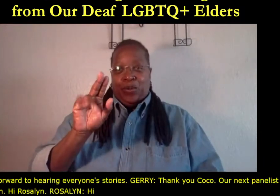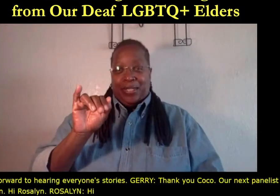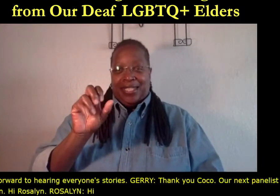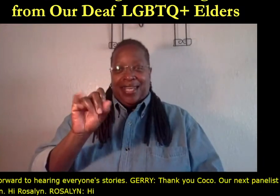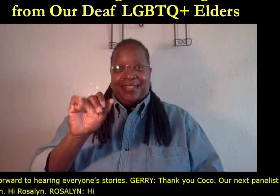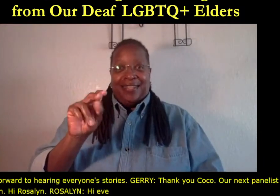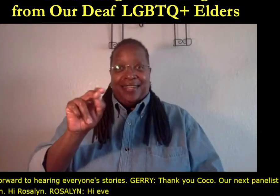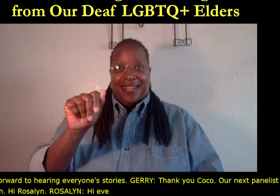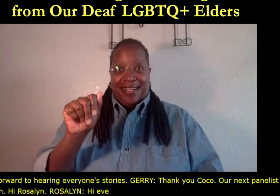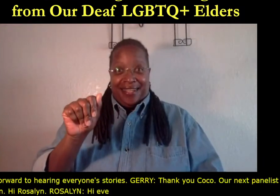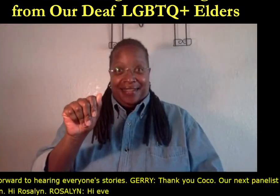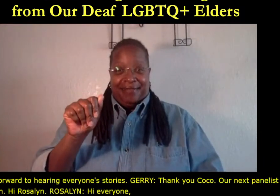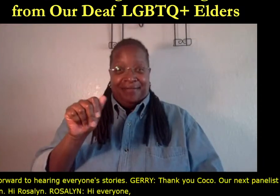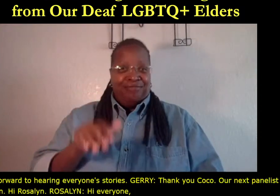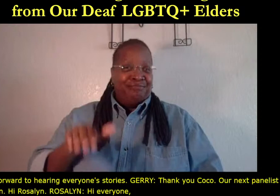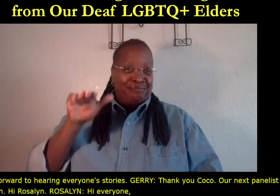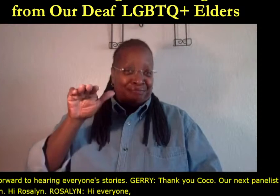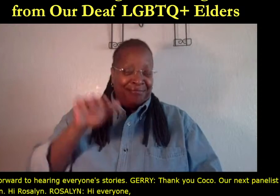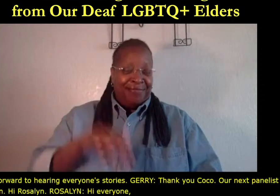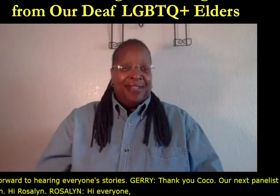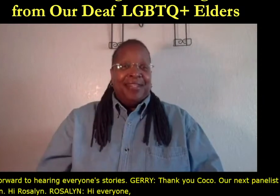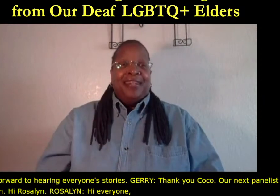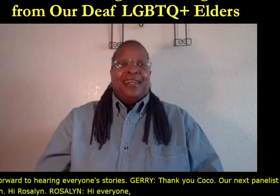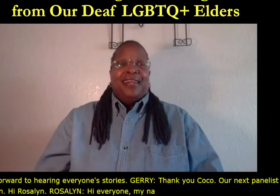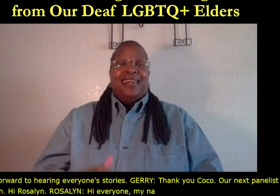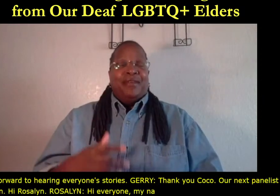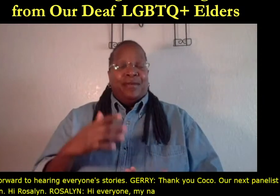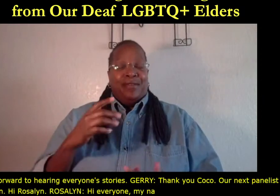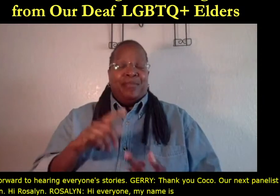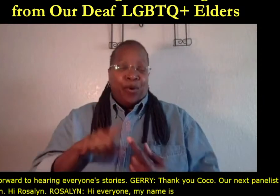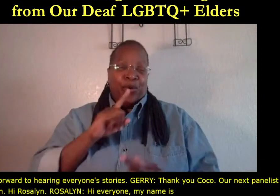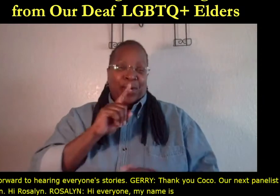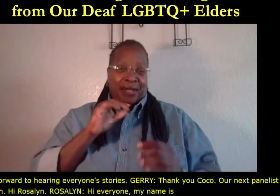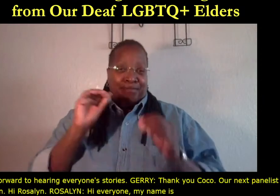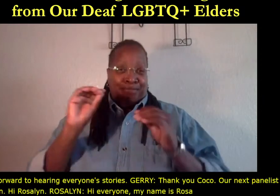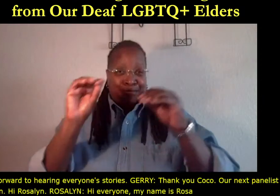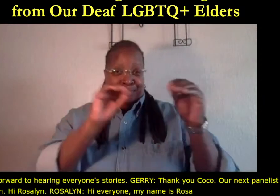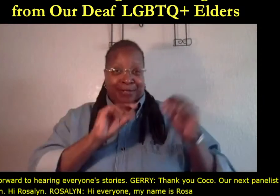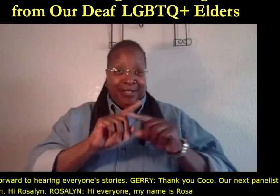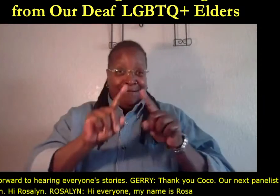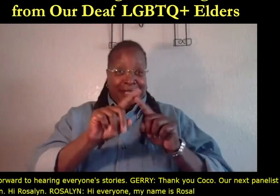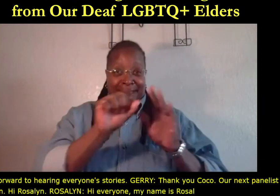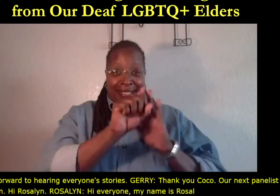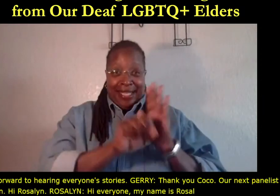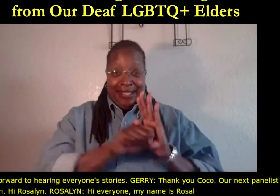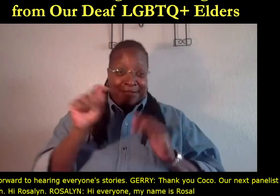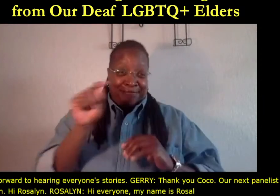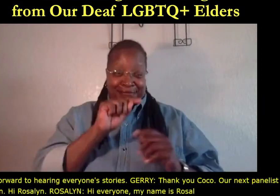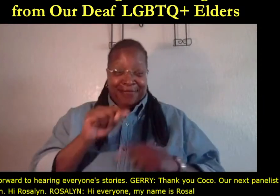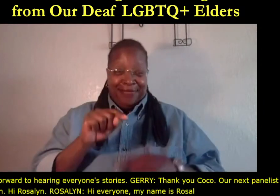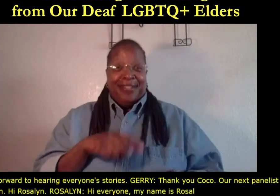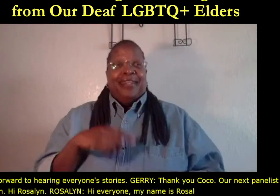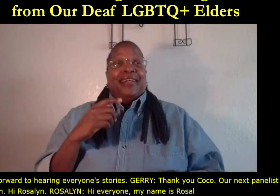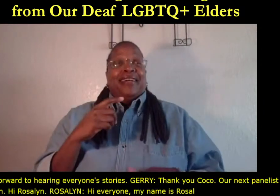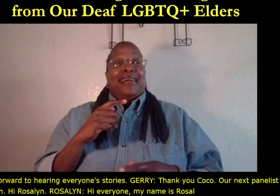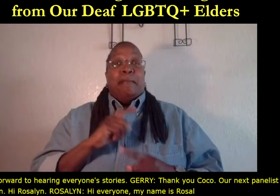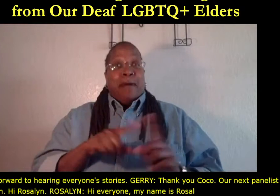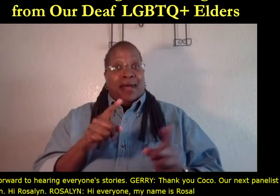from louisiana raised you know i've gone to different